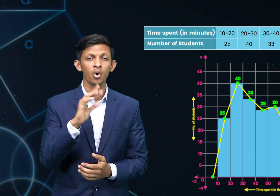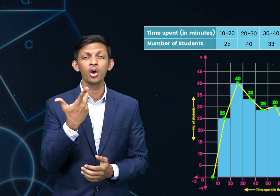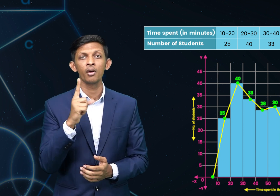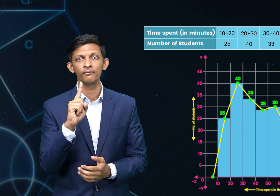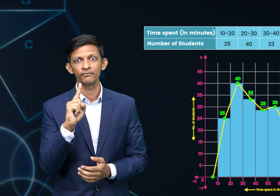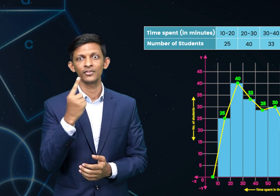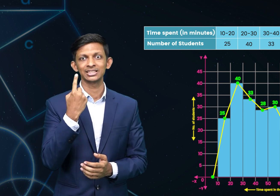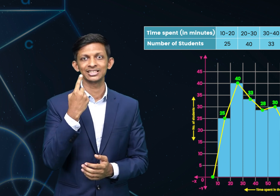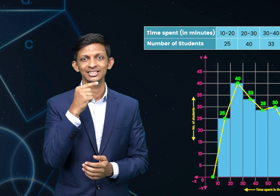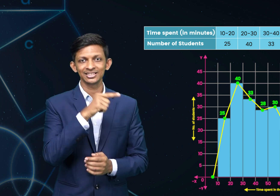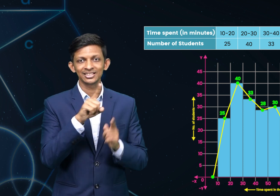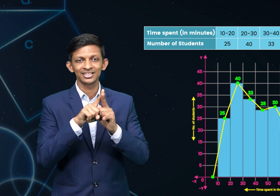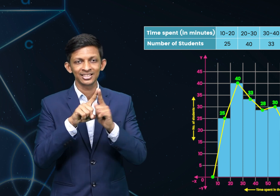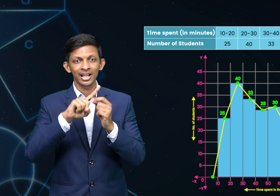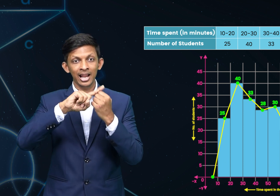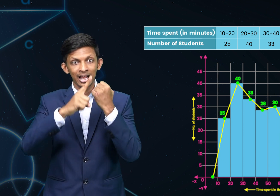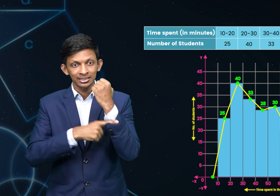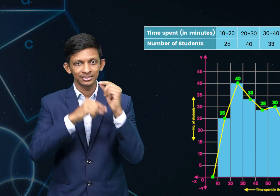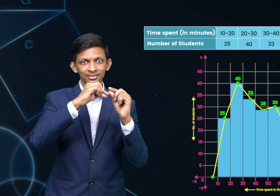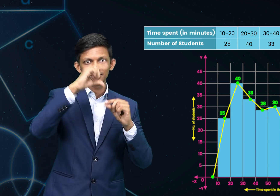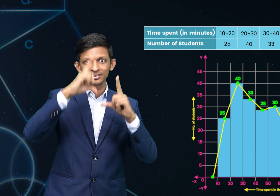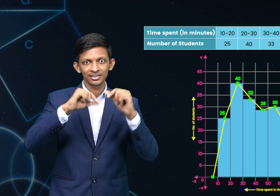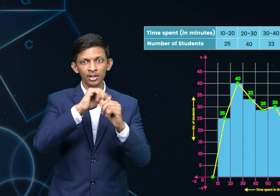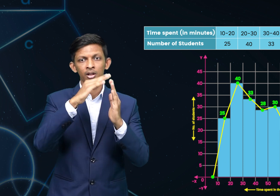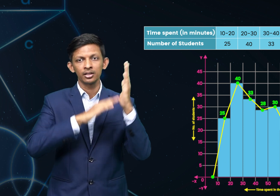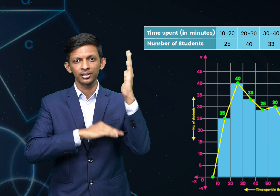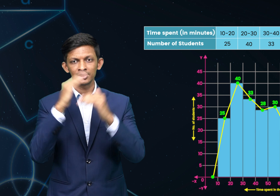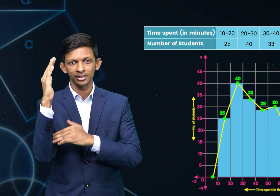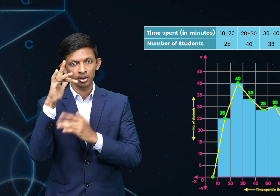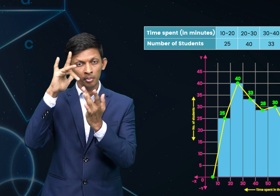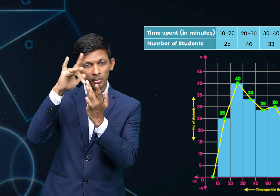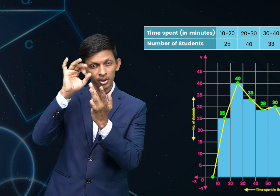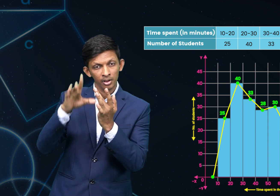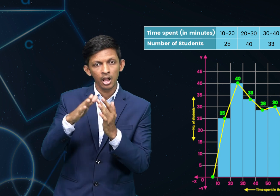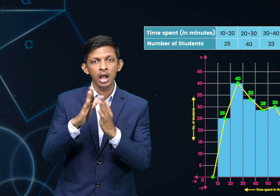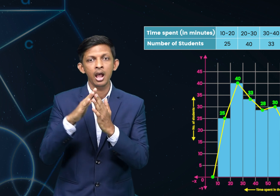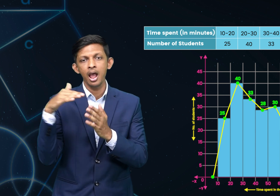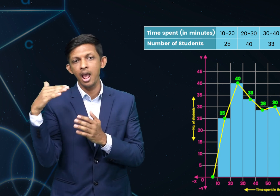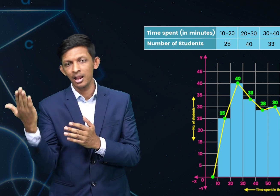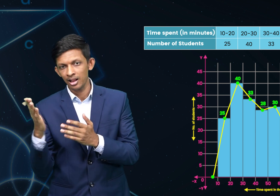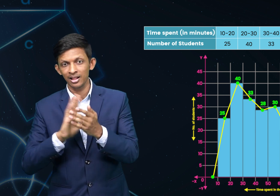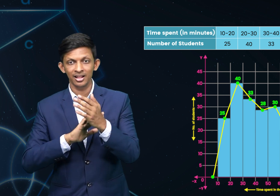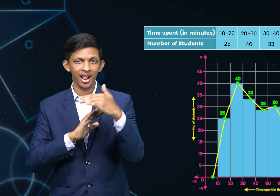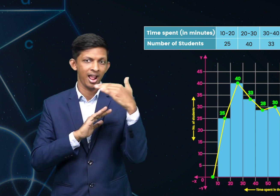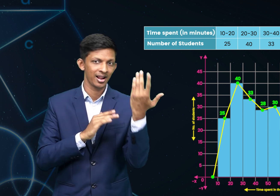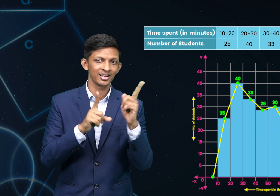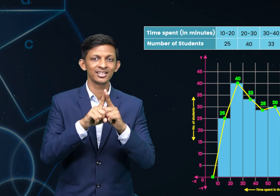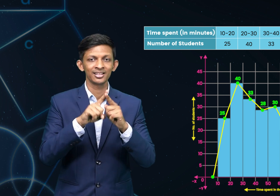Note that the first and last edges of the frequency polygon meet at the midpoints of the left and right vertical